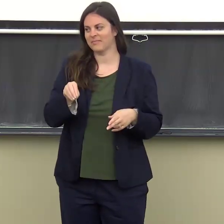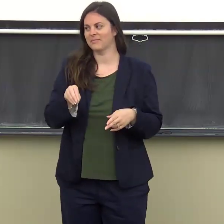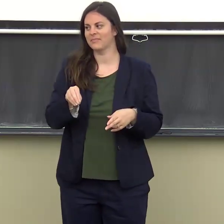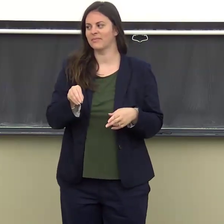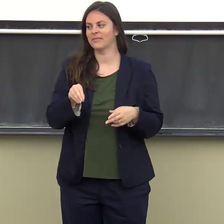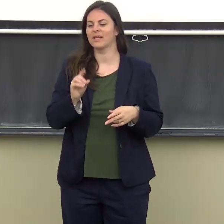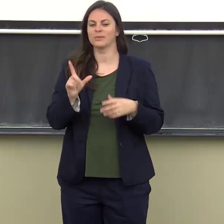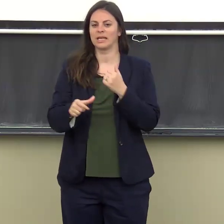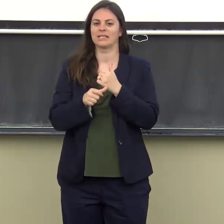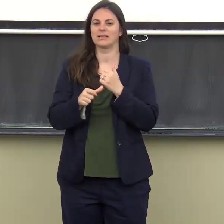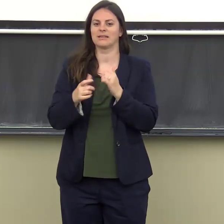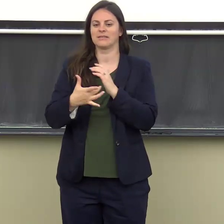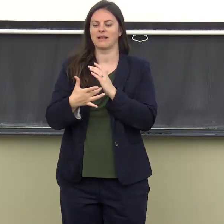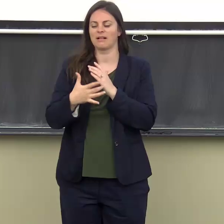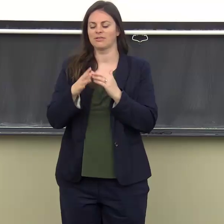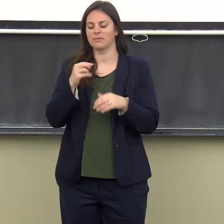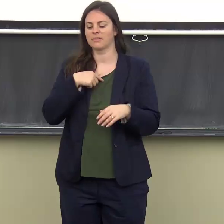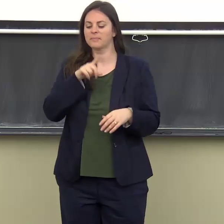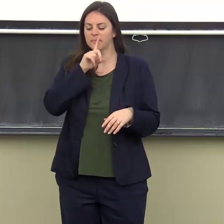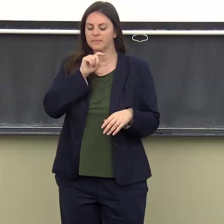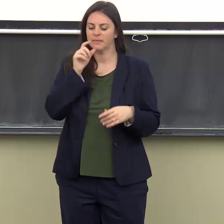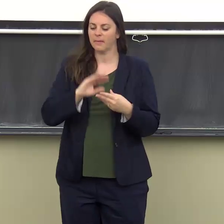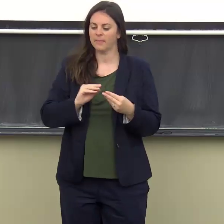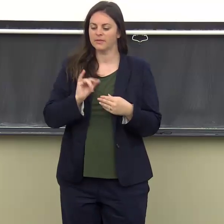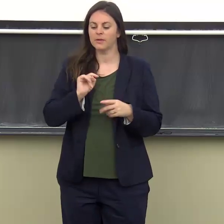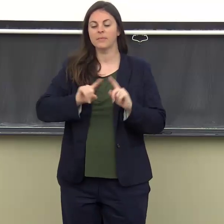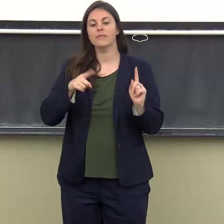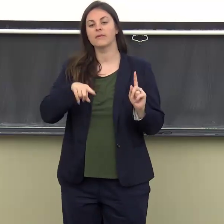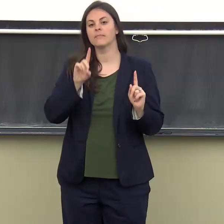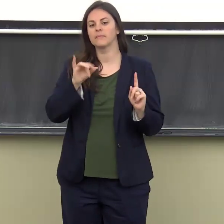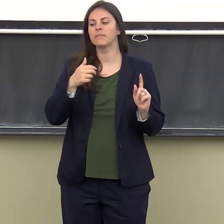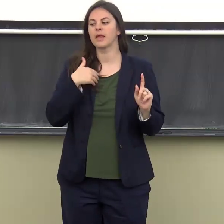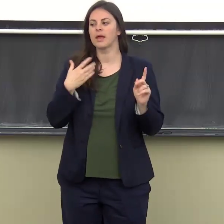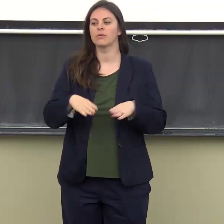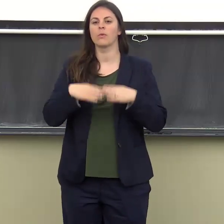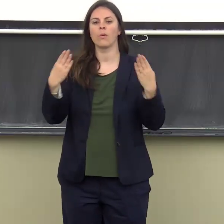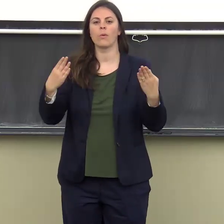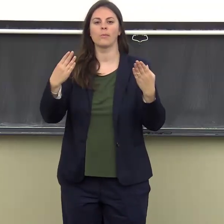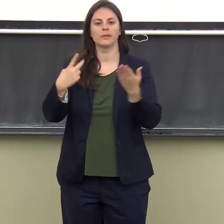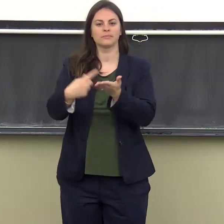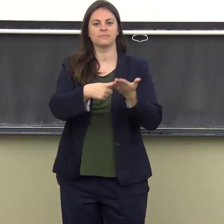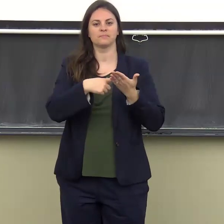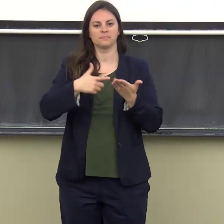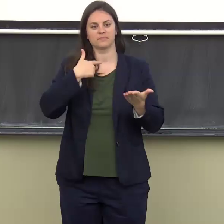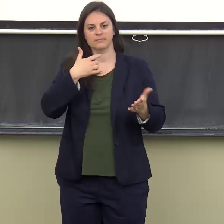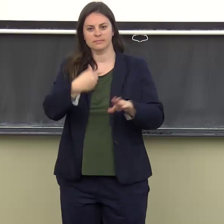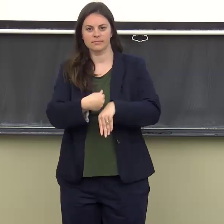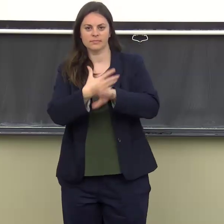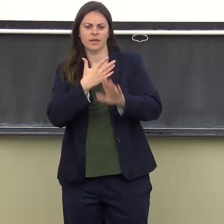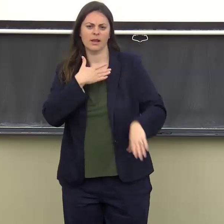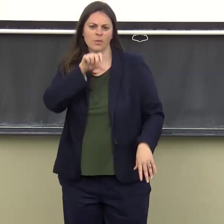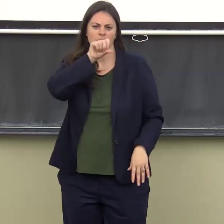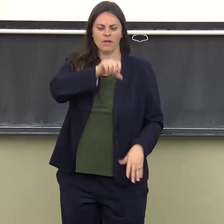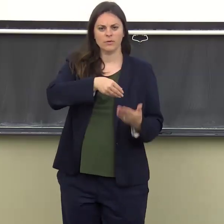assistive technology company, but I'm not gonna say it. They had an open forum kind of thing, and I called and I said, I would love to buy